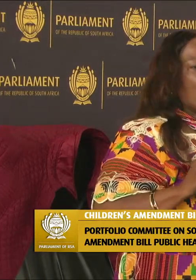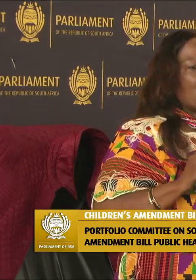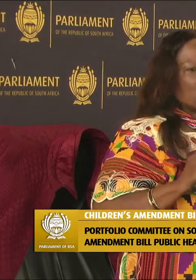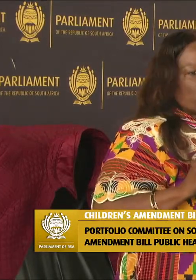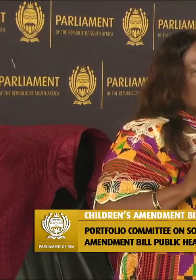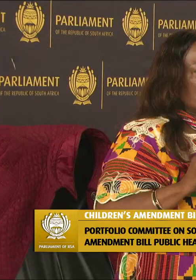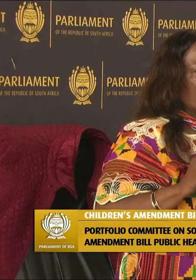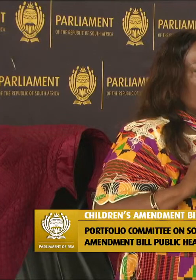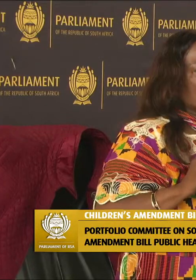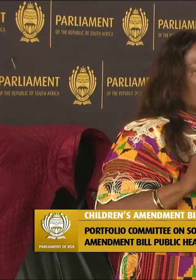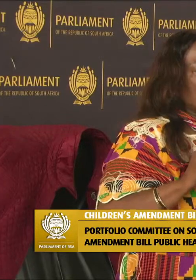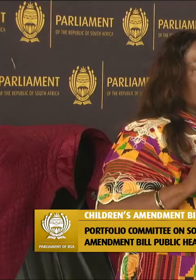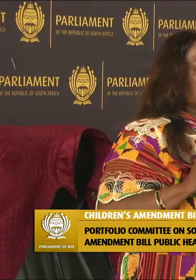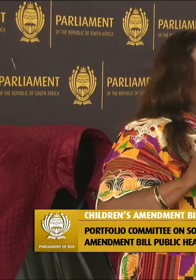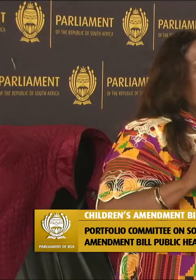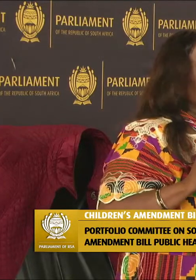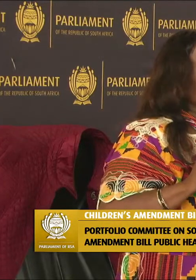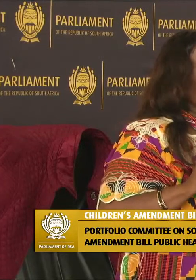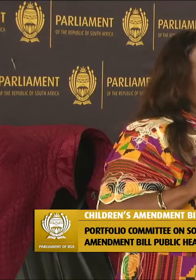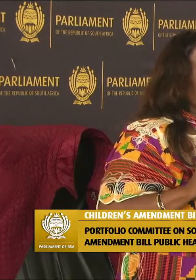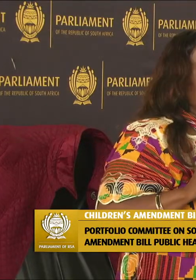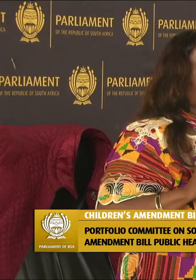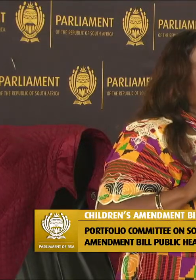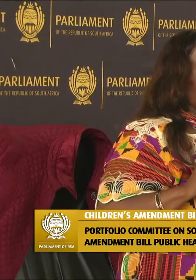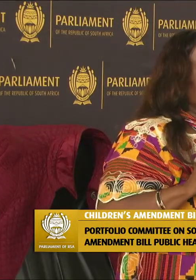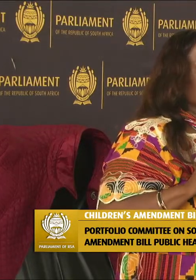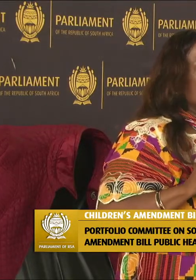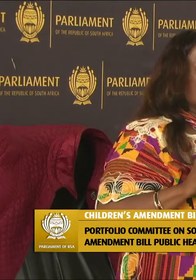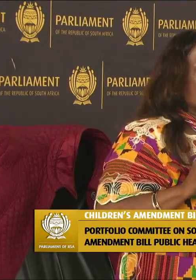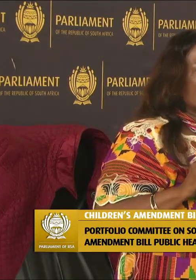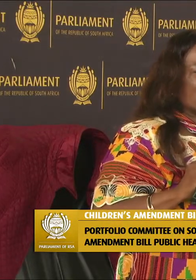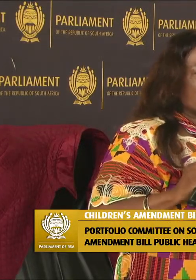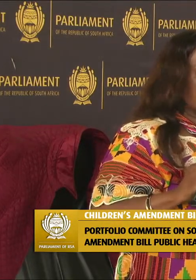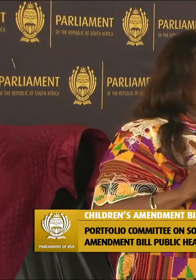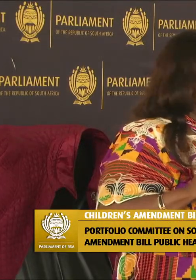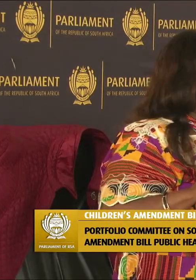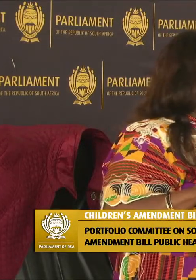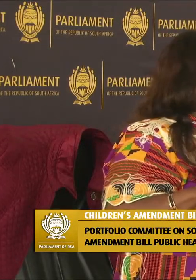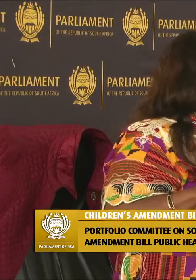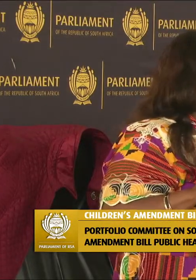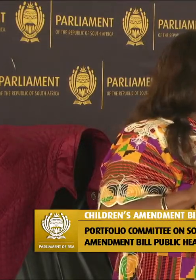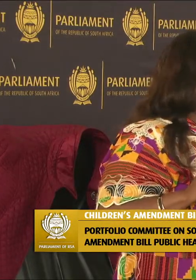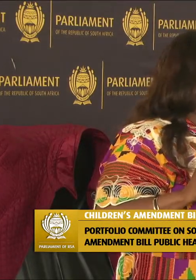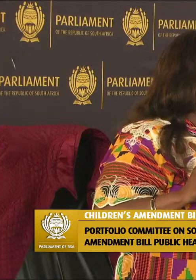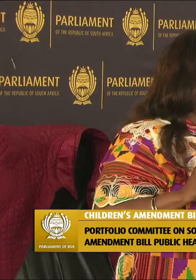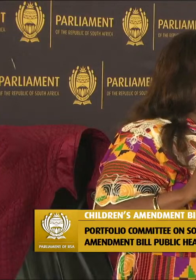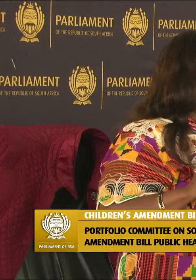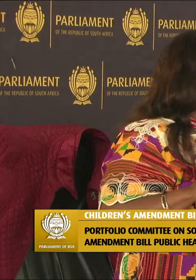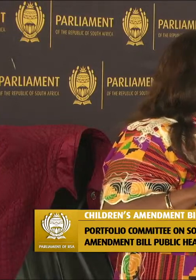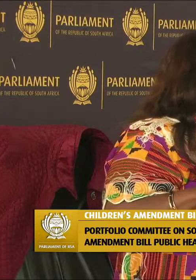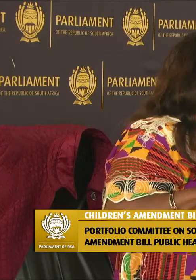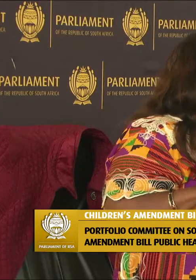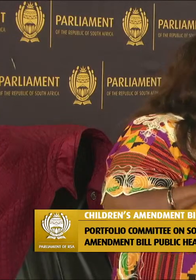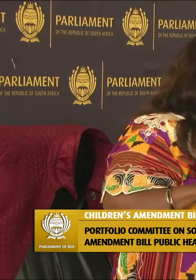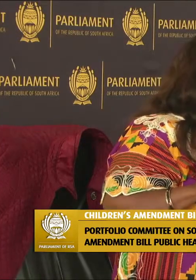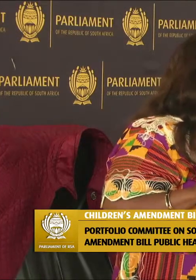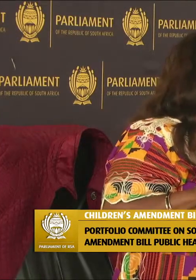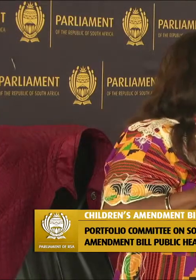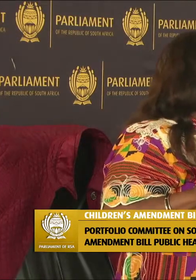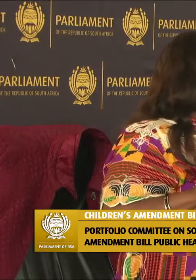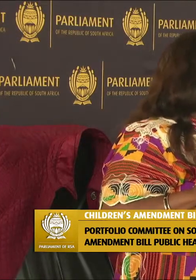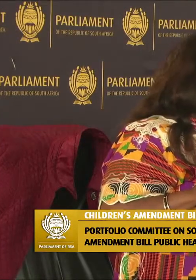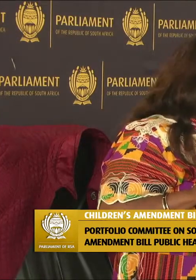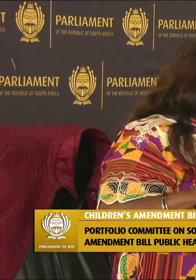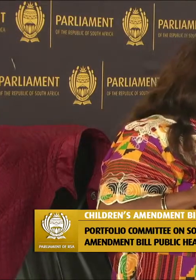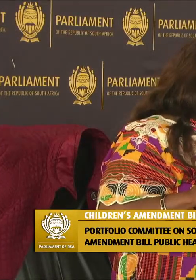phina i-social workers ufumanise bakhange zibe involved ekuncedisaneni kule process yokuba umntana unikeze